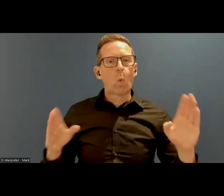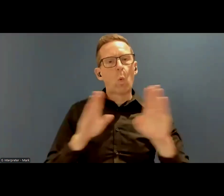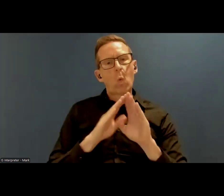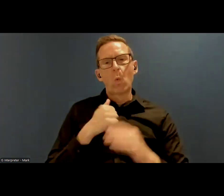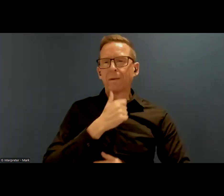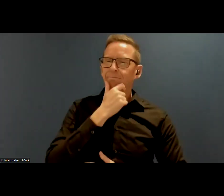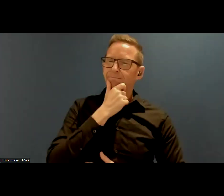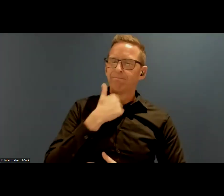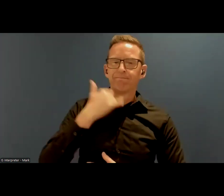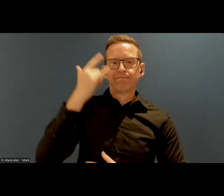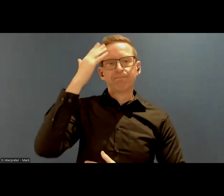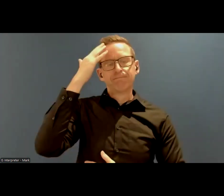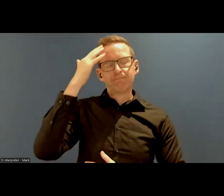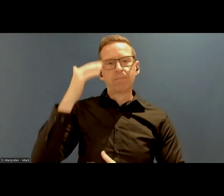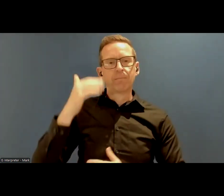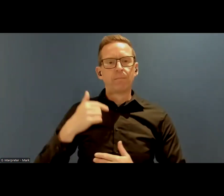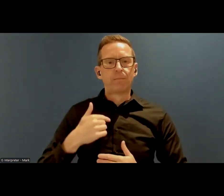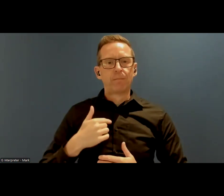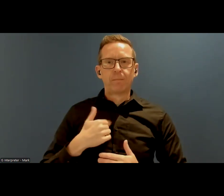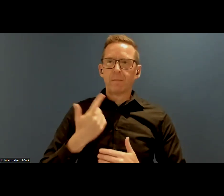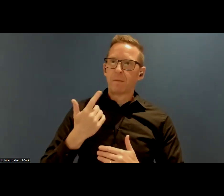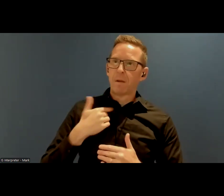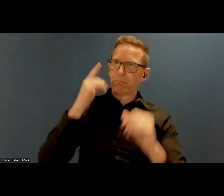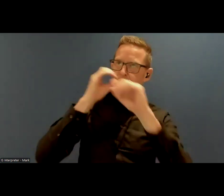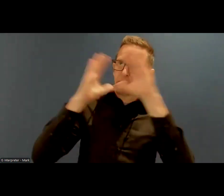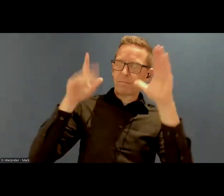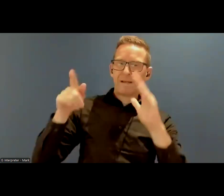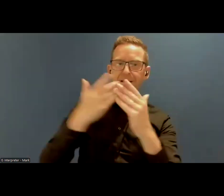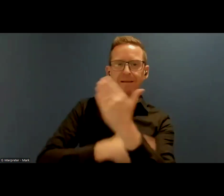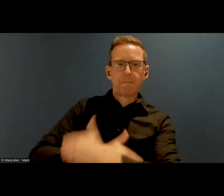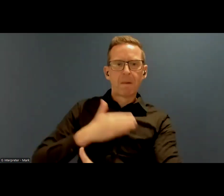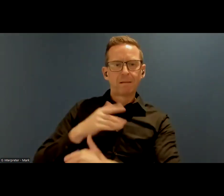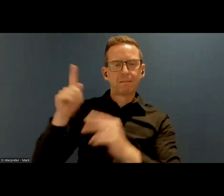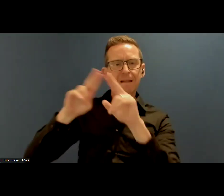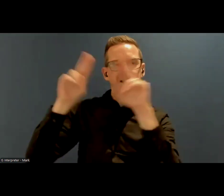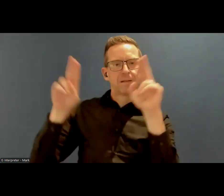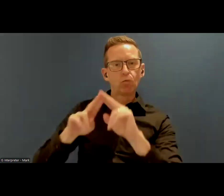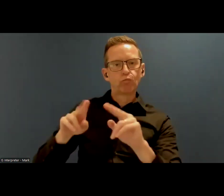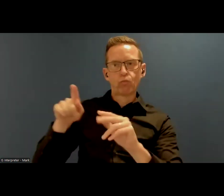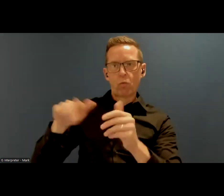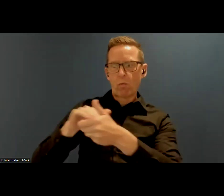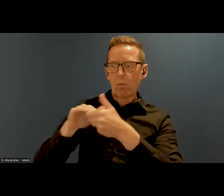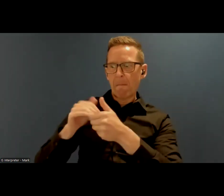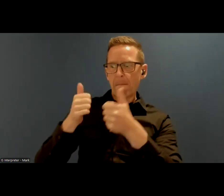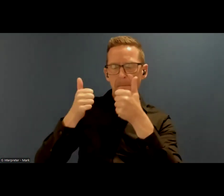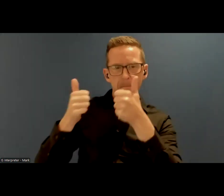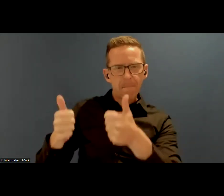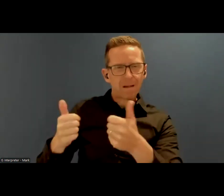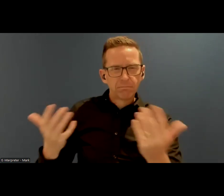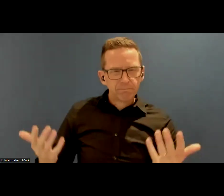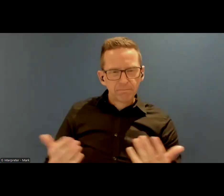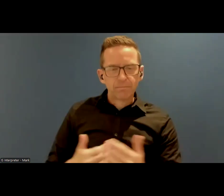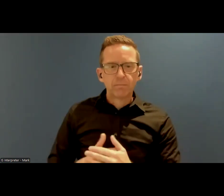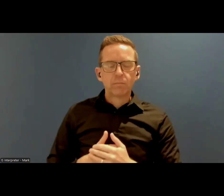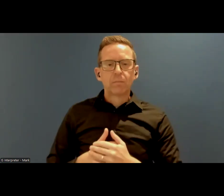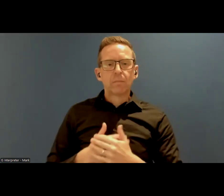your ideal of disability inclusive international cooperation would be, and what's your topmost priority. I guess we could just focus